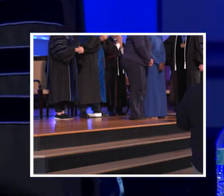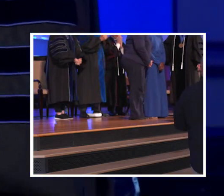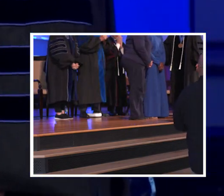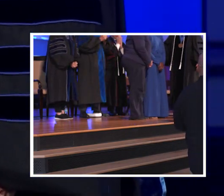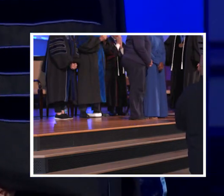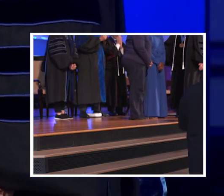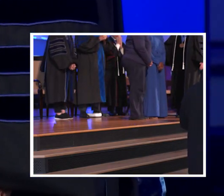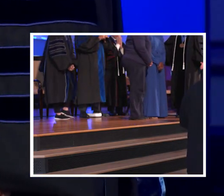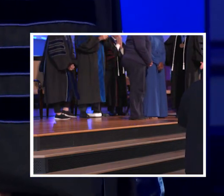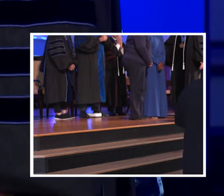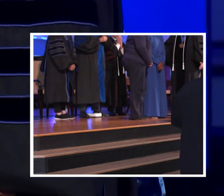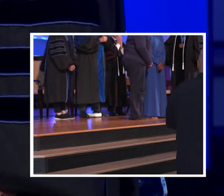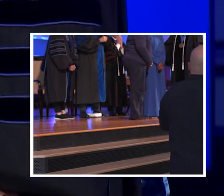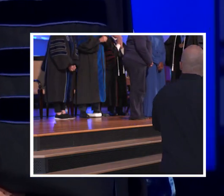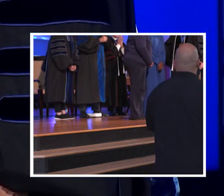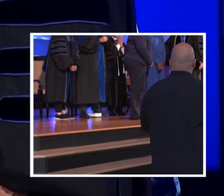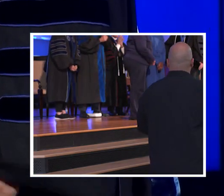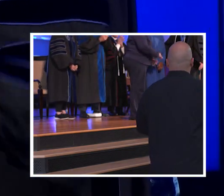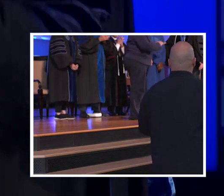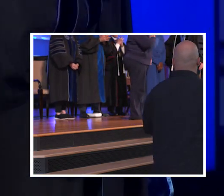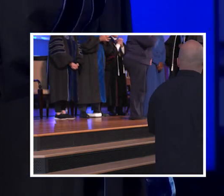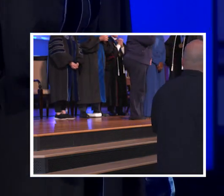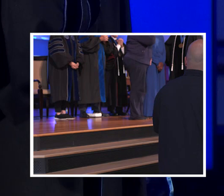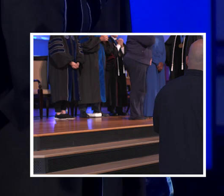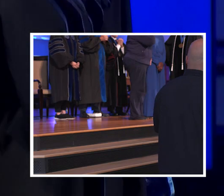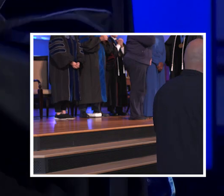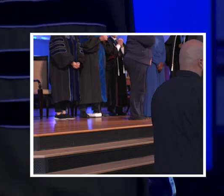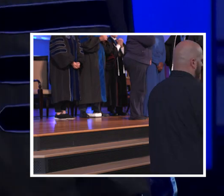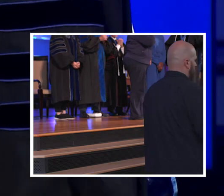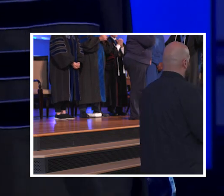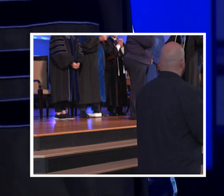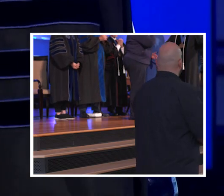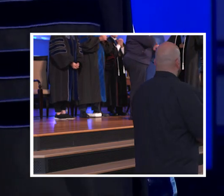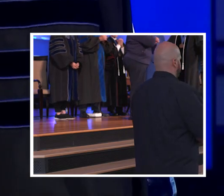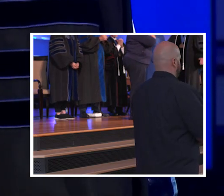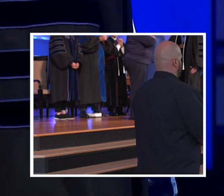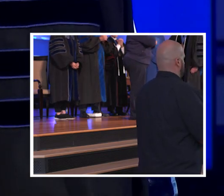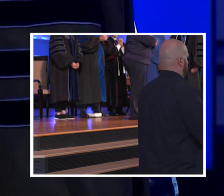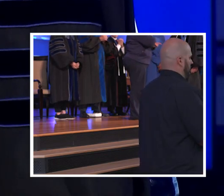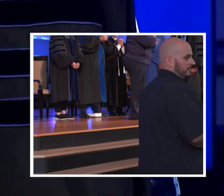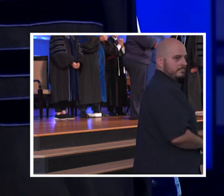I think Yvette knows that she is loved by this seminary family.